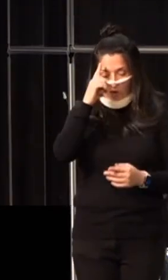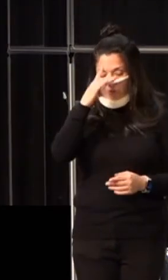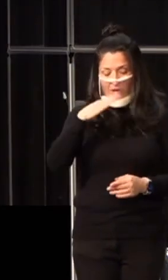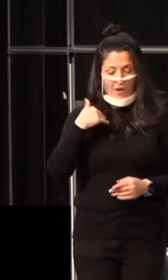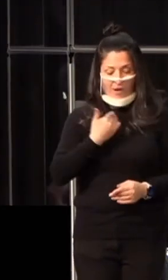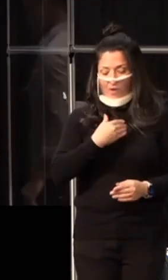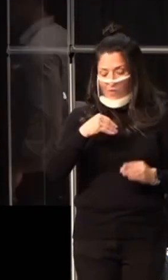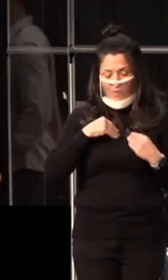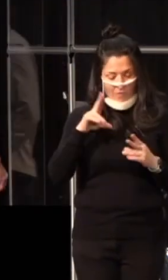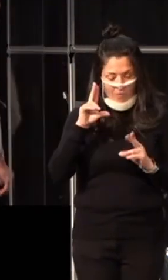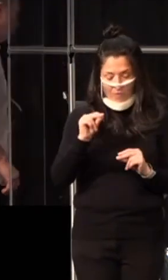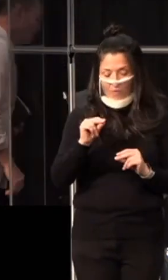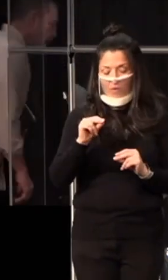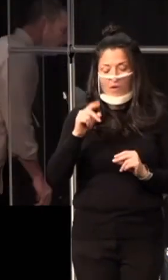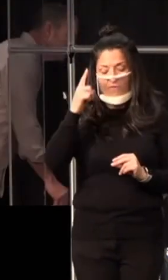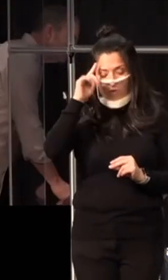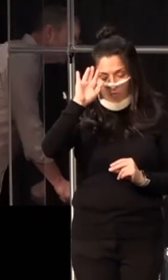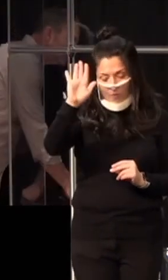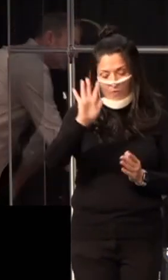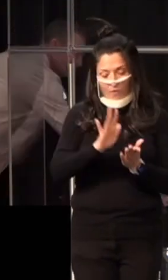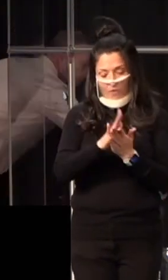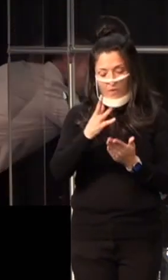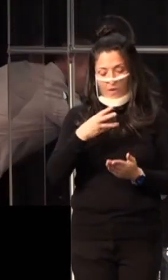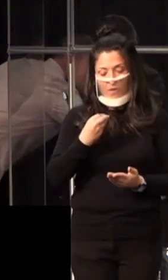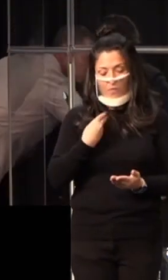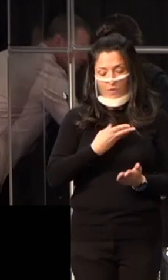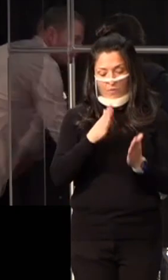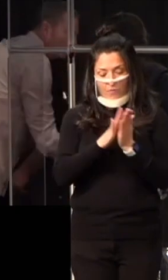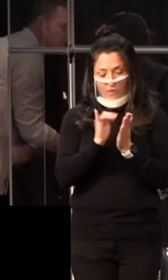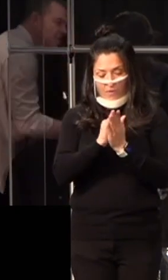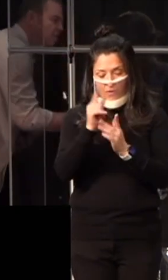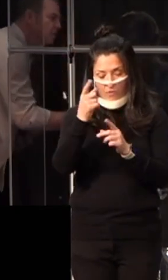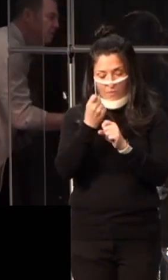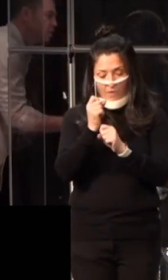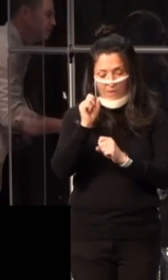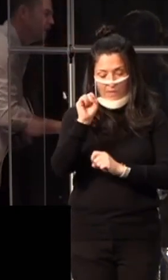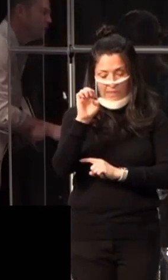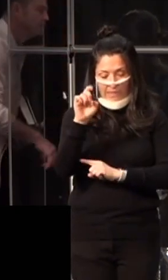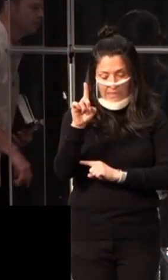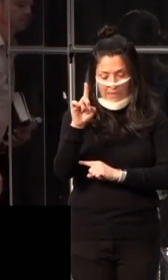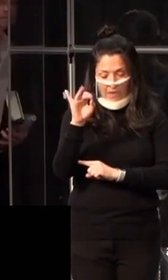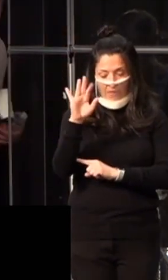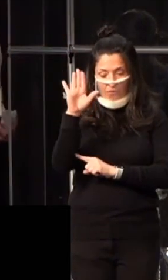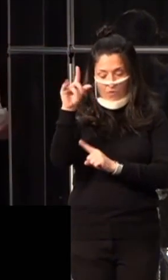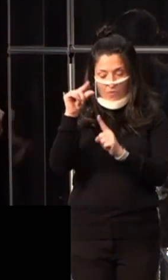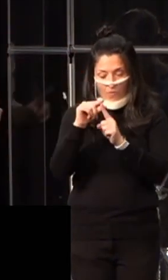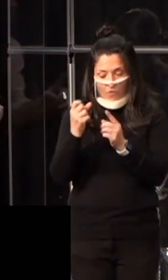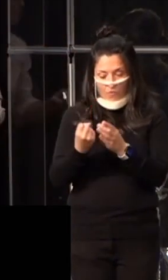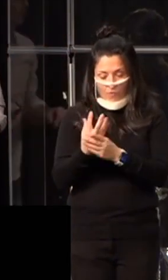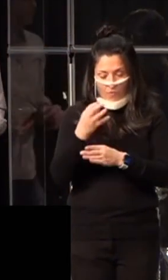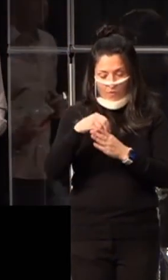your glory. God, I pray that you would make your word, the seeds of your word, grow in our hearts today,